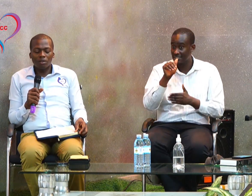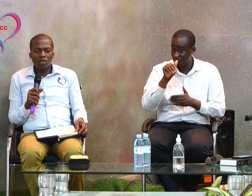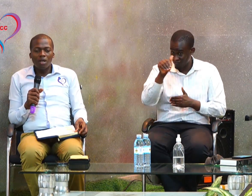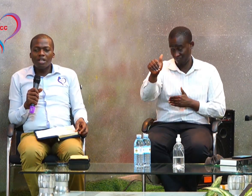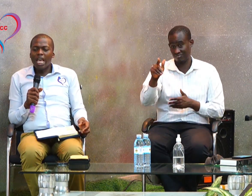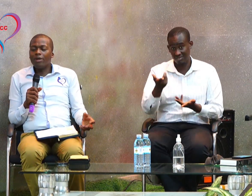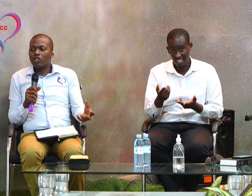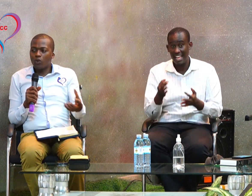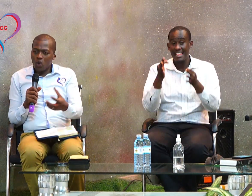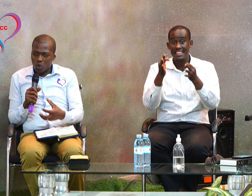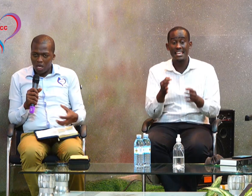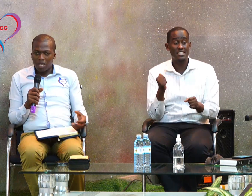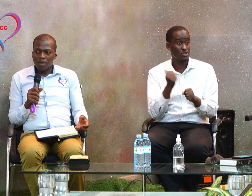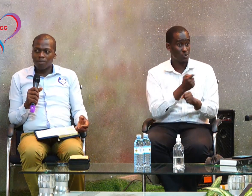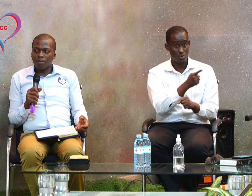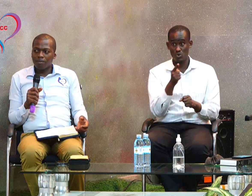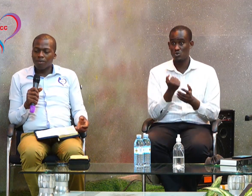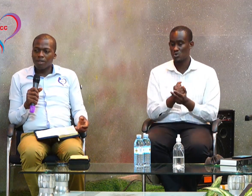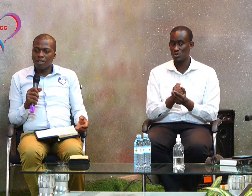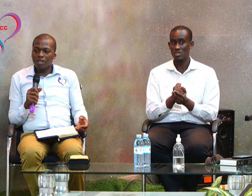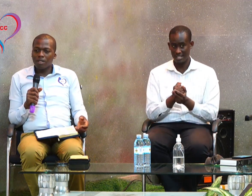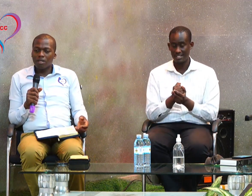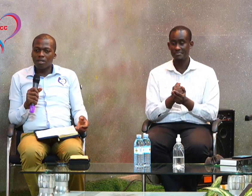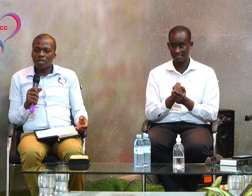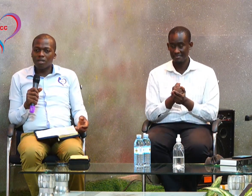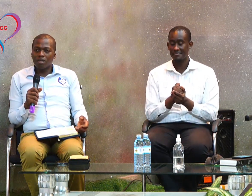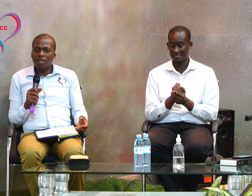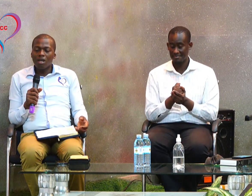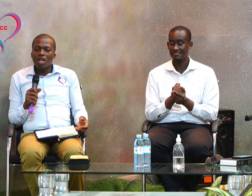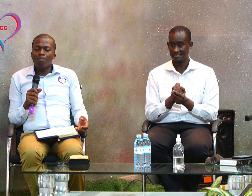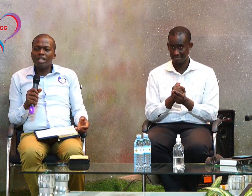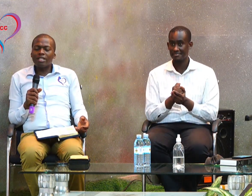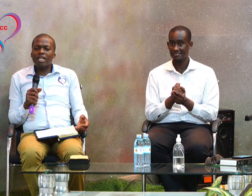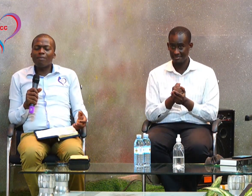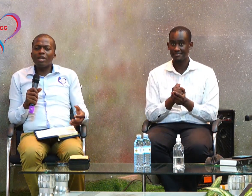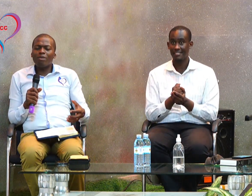the things you do are determined by the time you have here on earth.